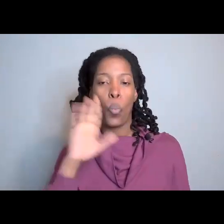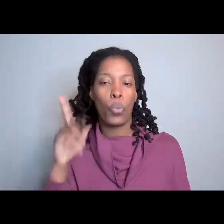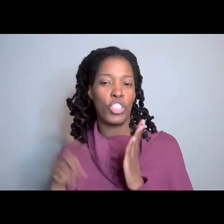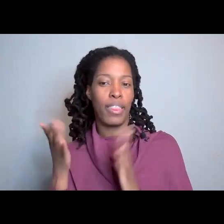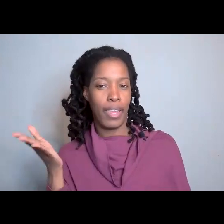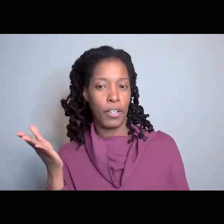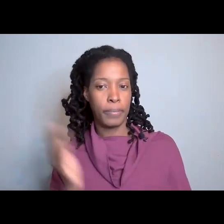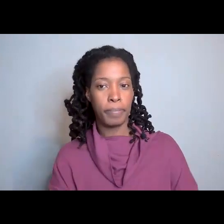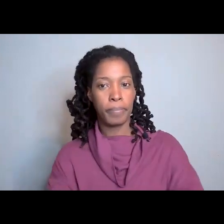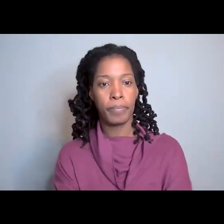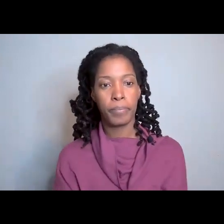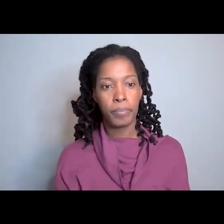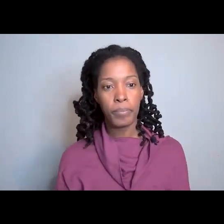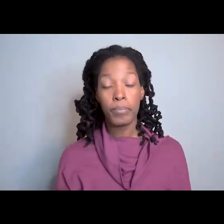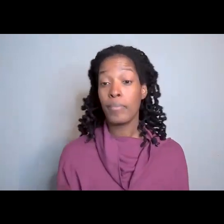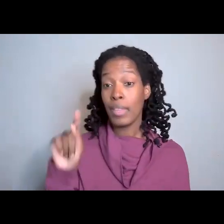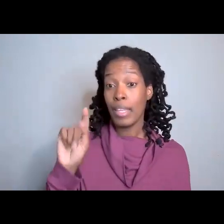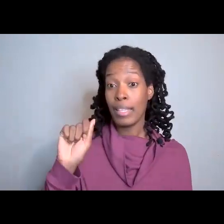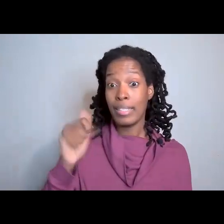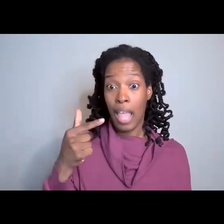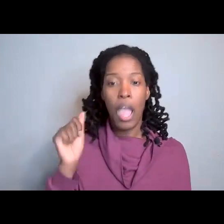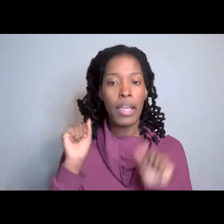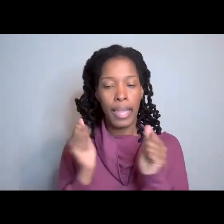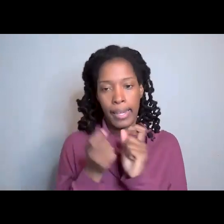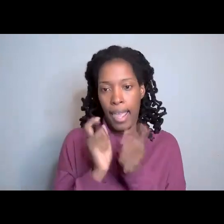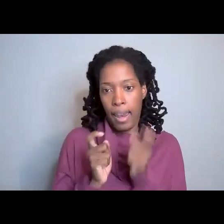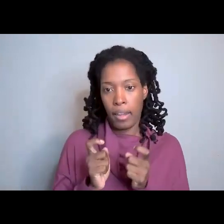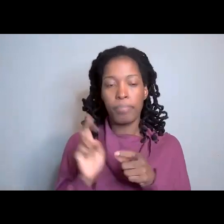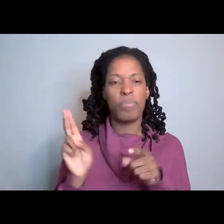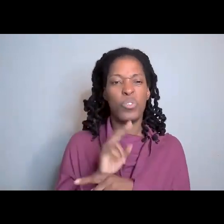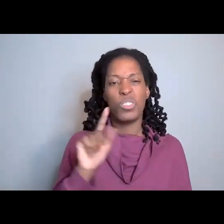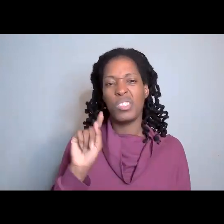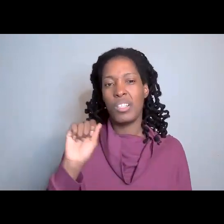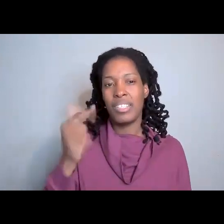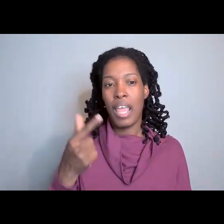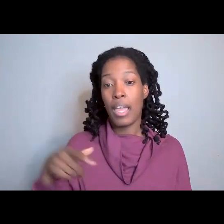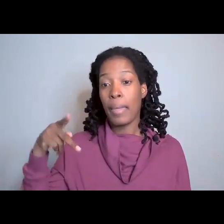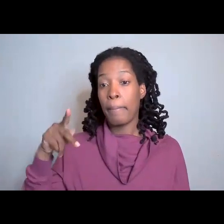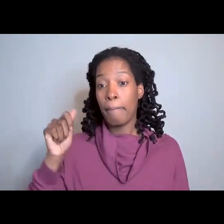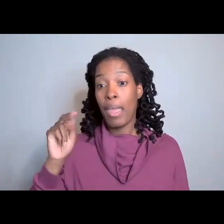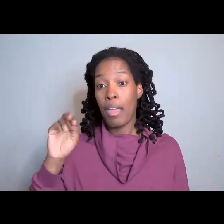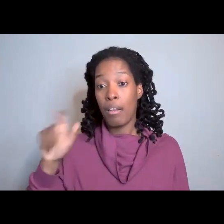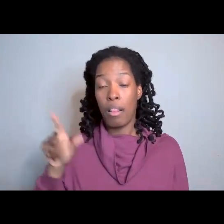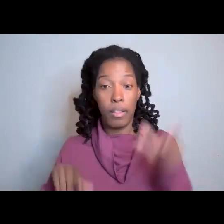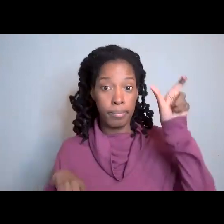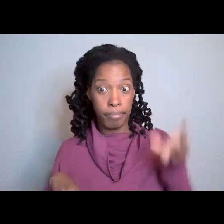Text can be edited using a tag panel. So you can go from choose view,